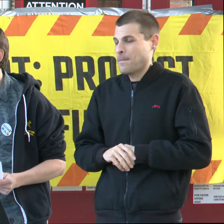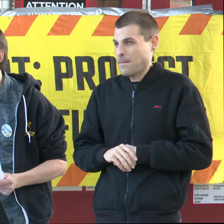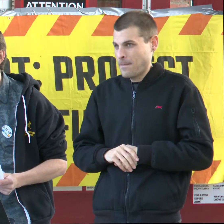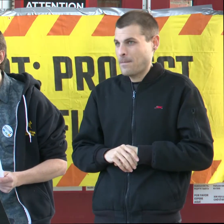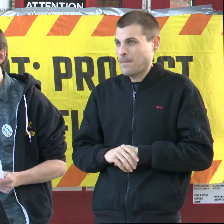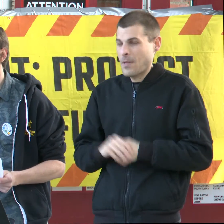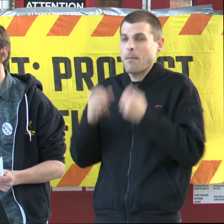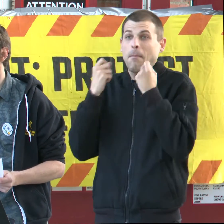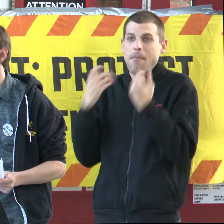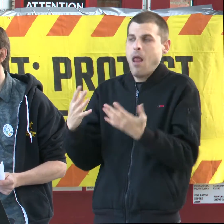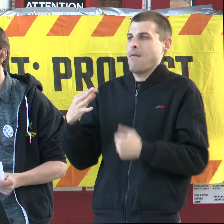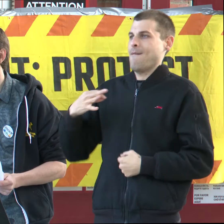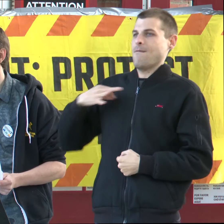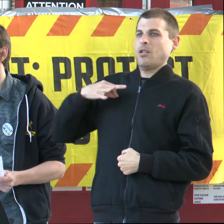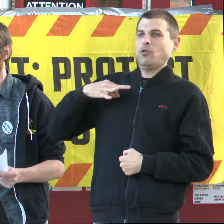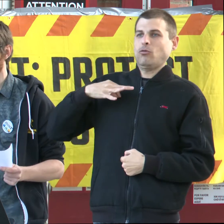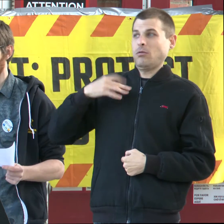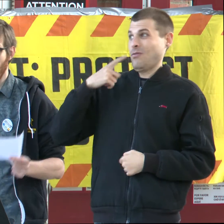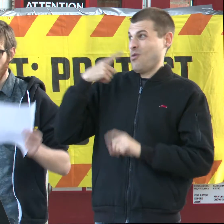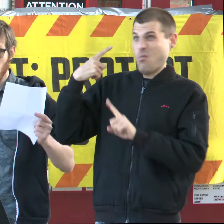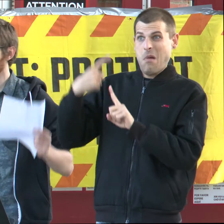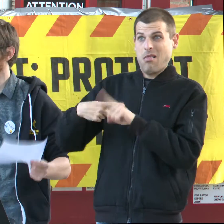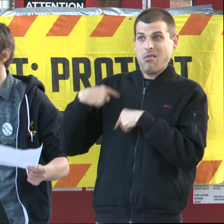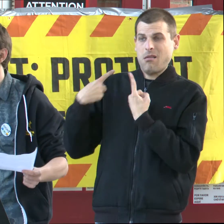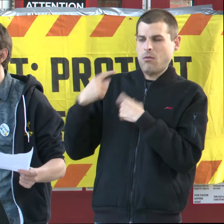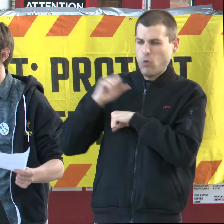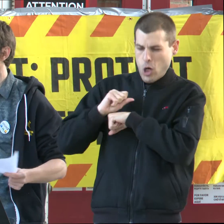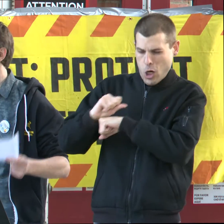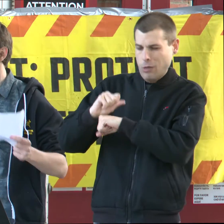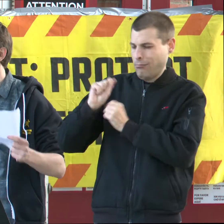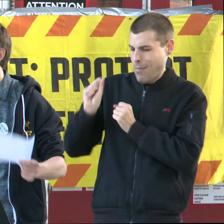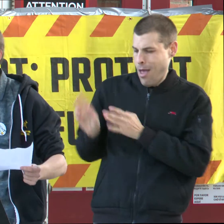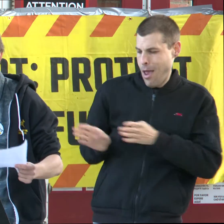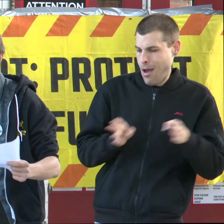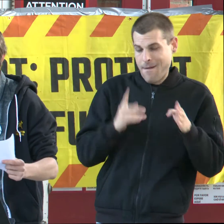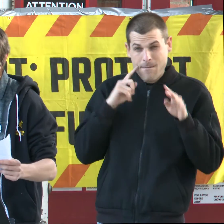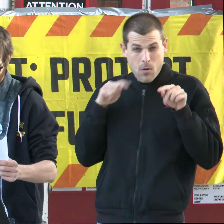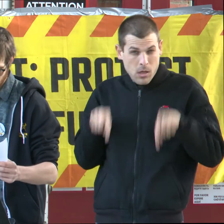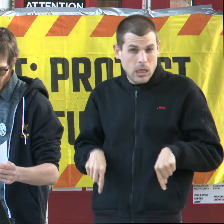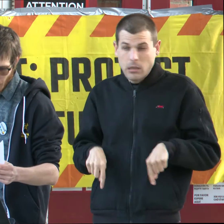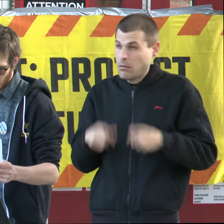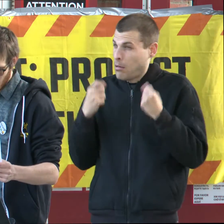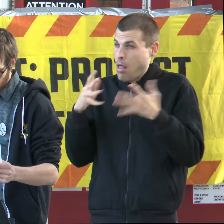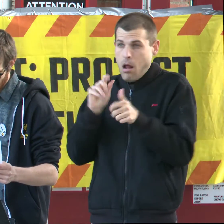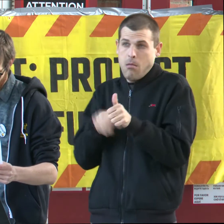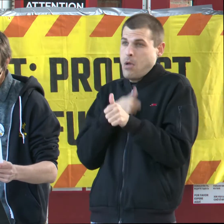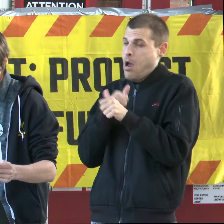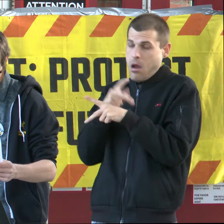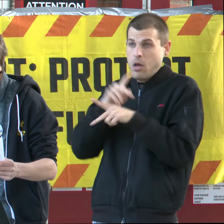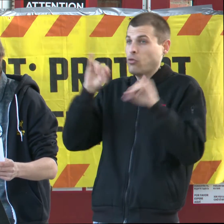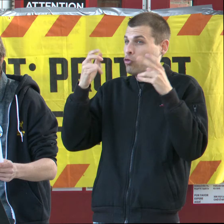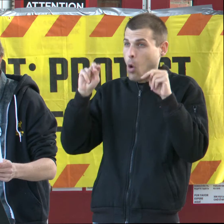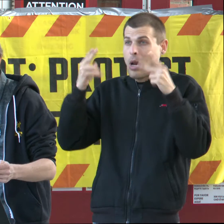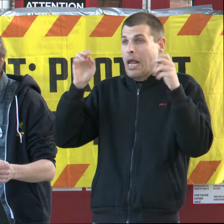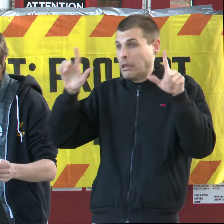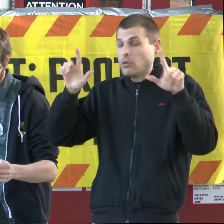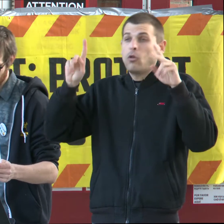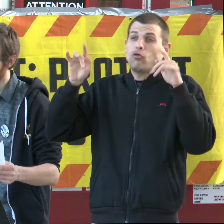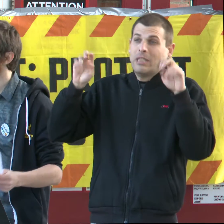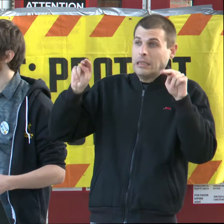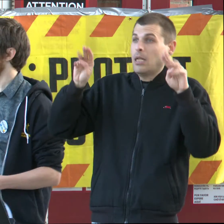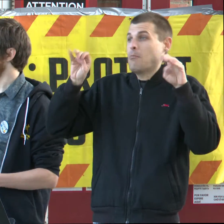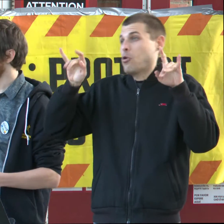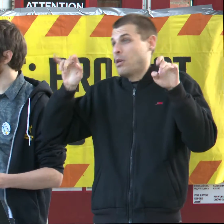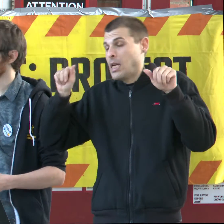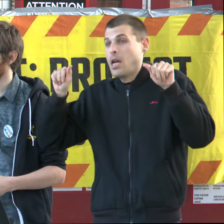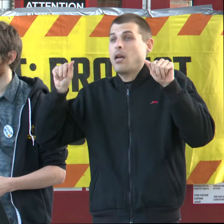We've had so many volunteers just over the last month putting this event together, helping line up all of these details, among them Joan, Hazel, Kristen, Robin,